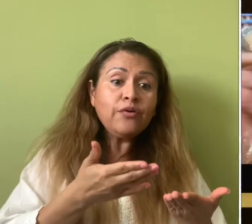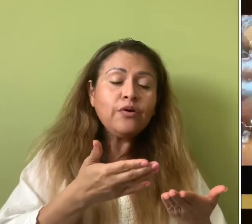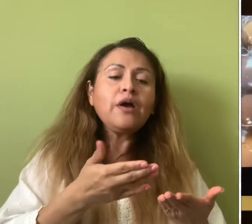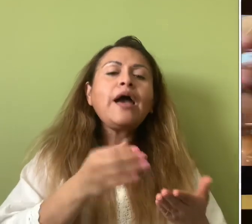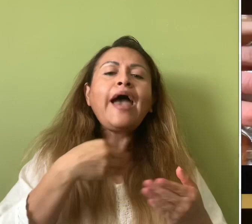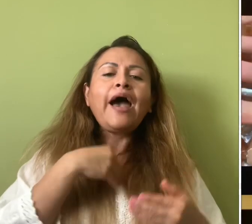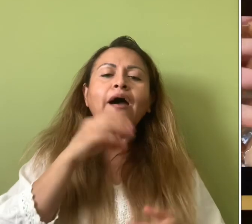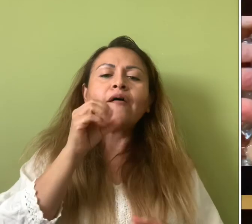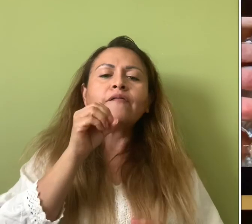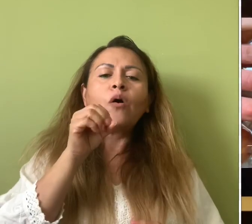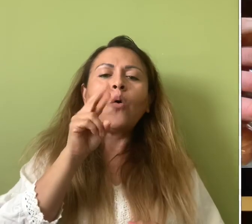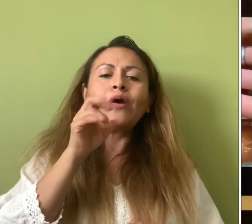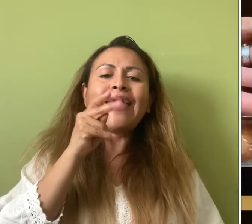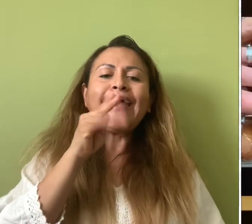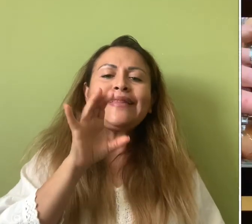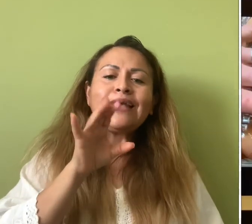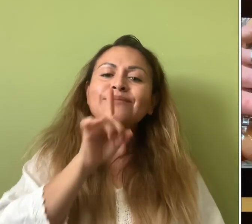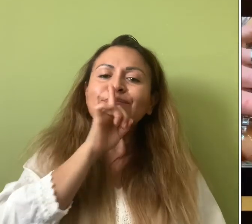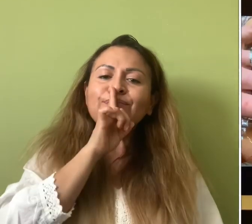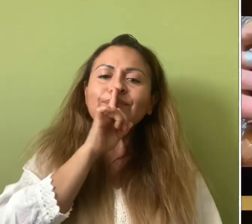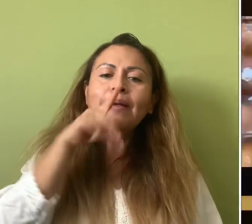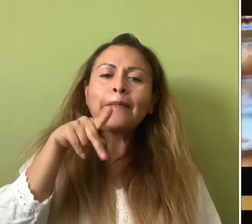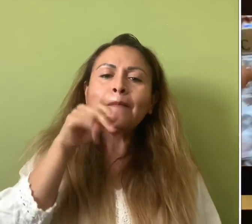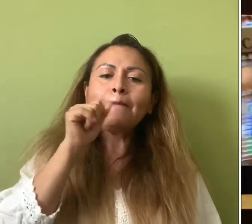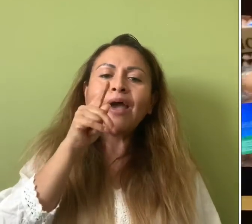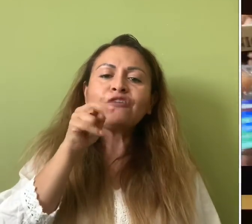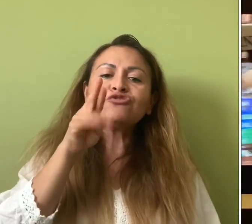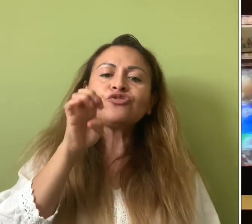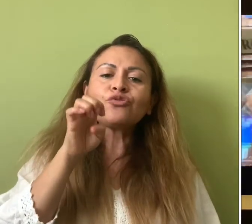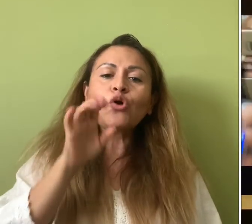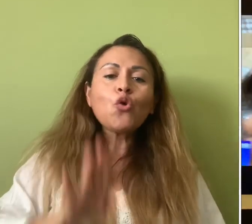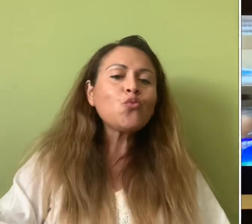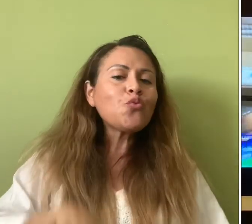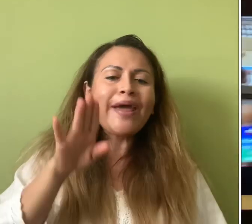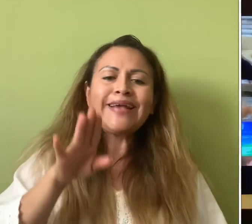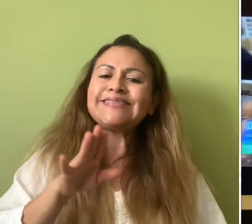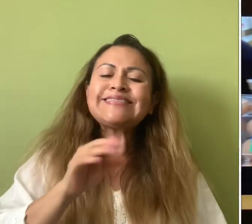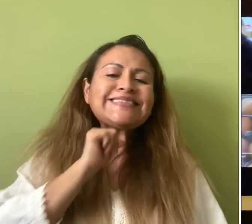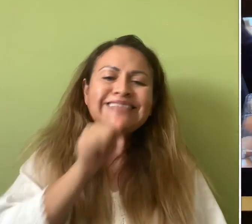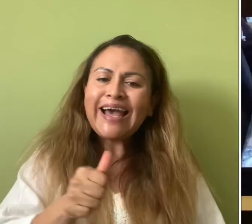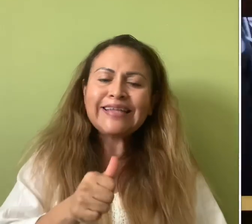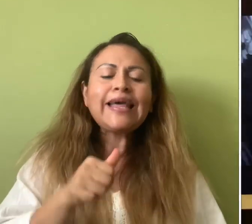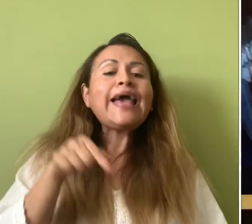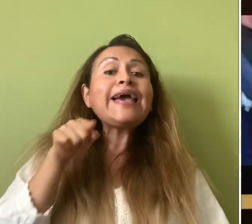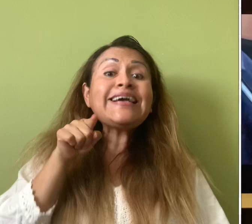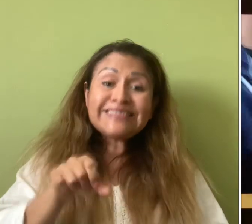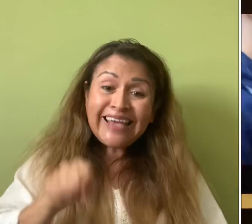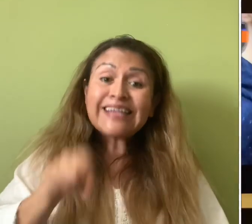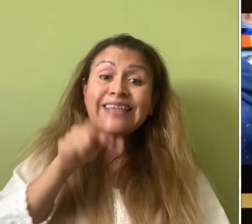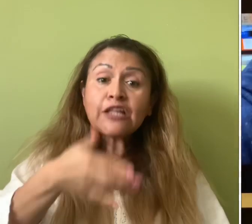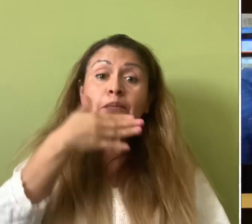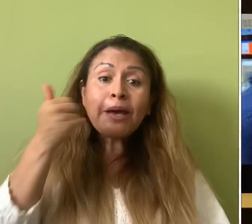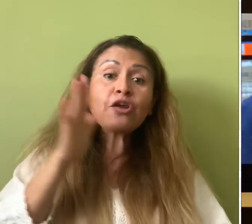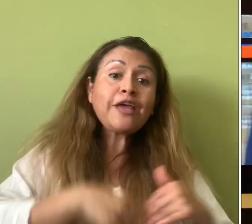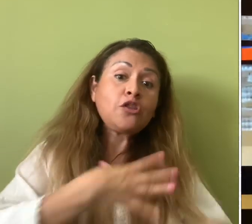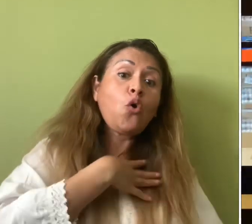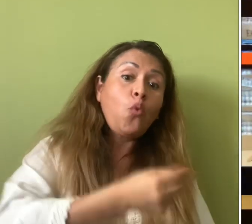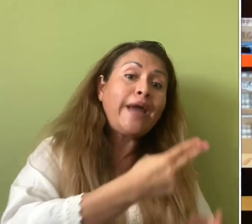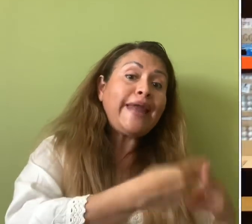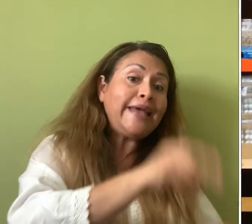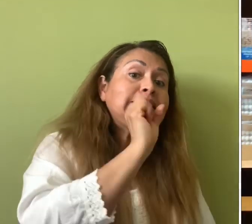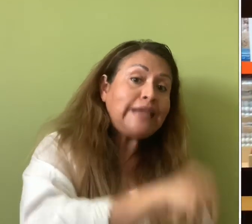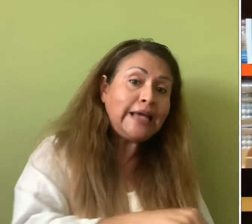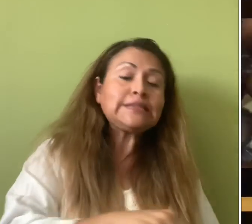the organic eggs. But these aren't pasture-raised. So yeah, these are way better than the conventional eggs right there. If you saw my